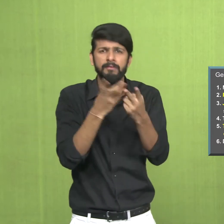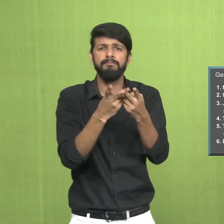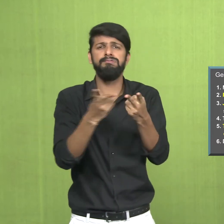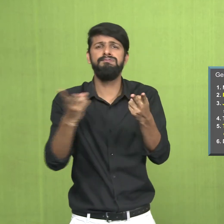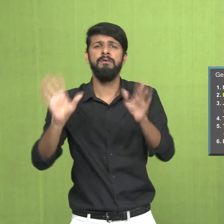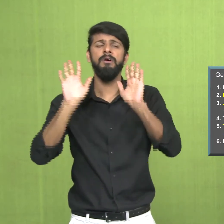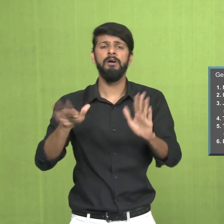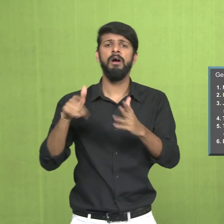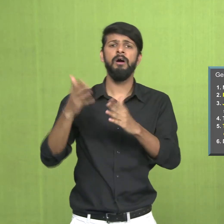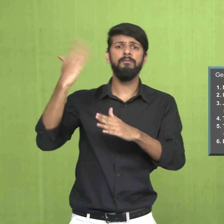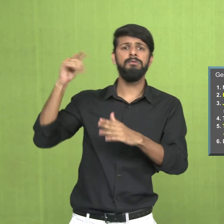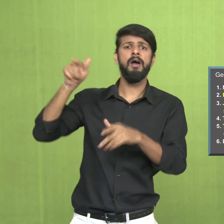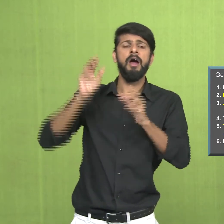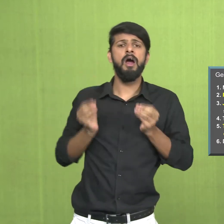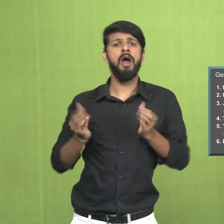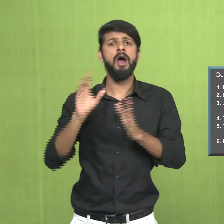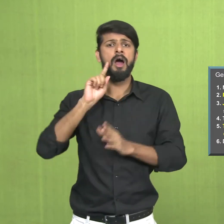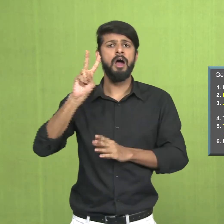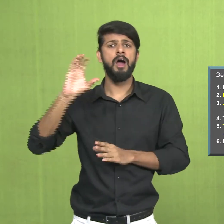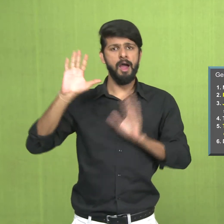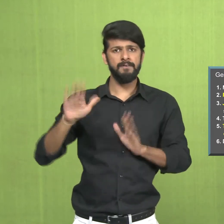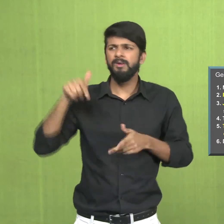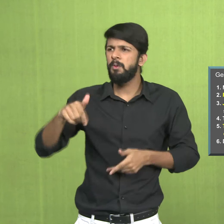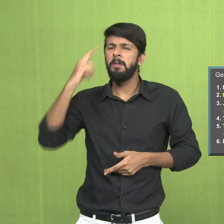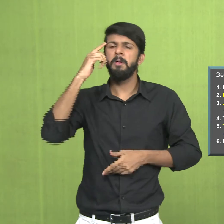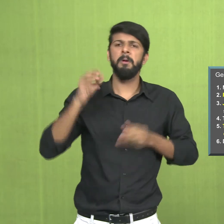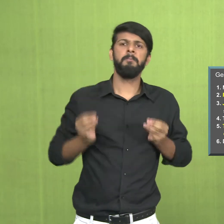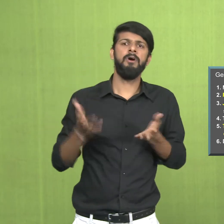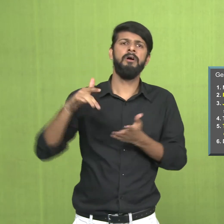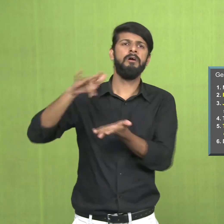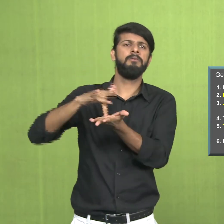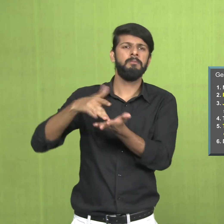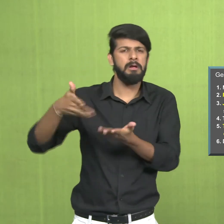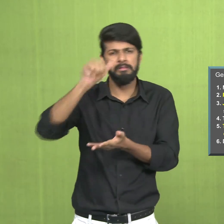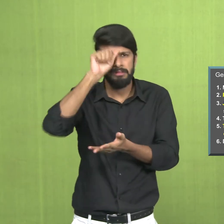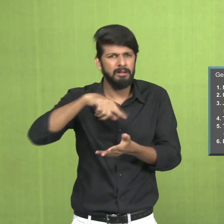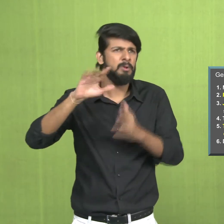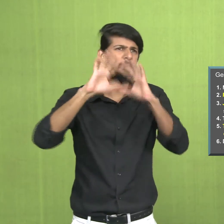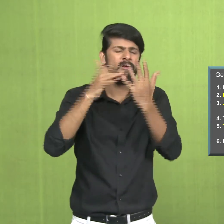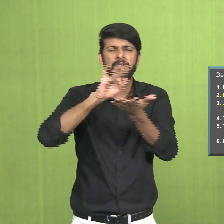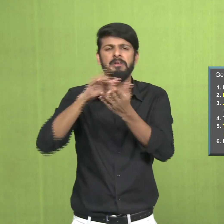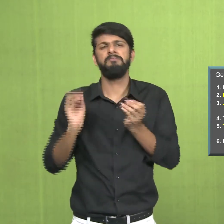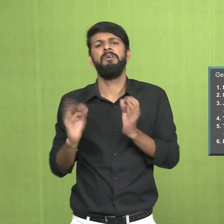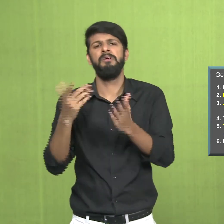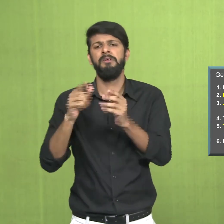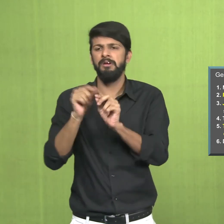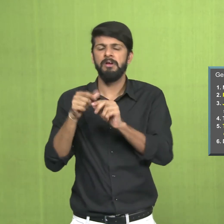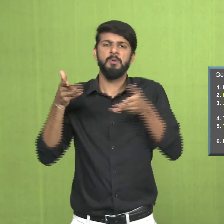era. They had already started making various kind of designs using various kind of motifs